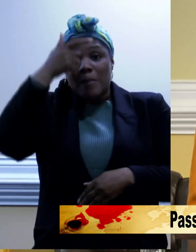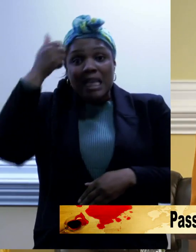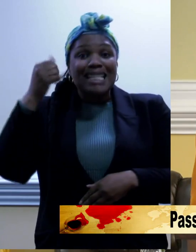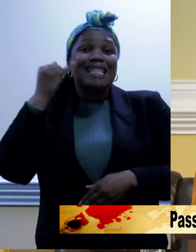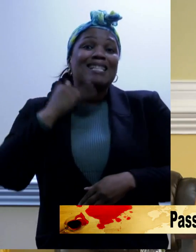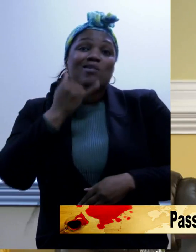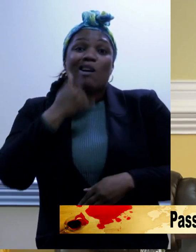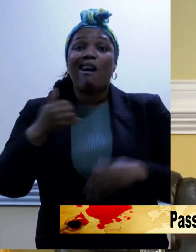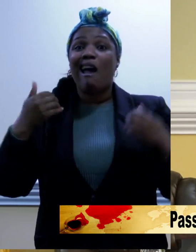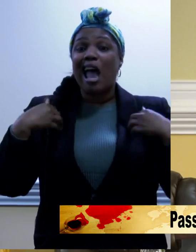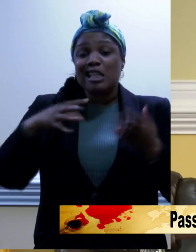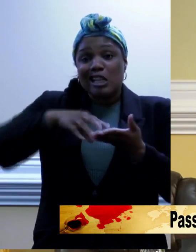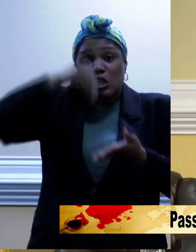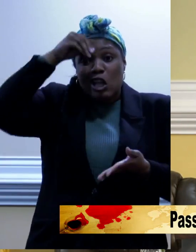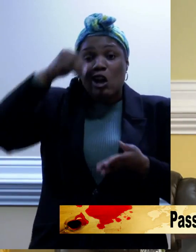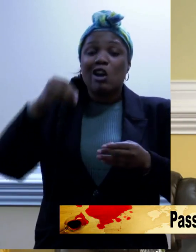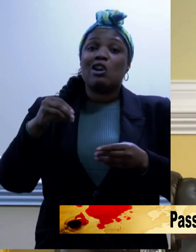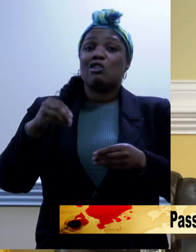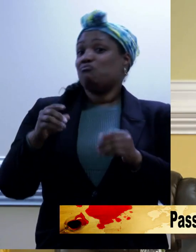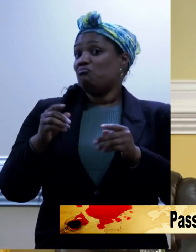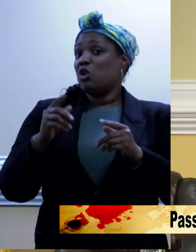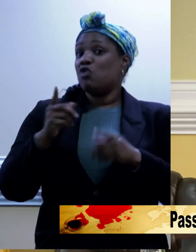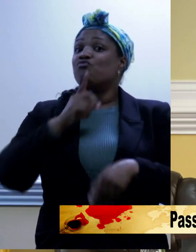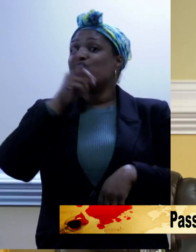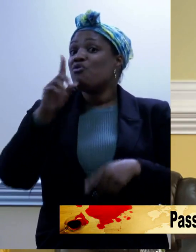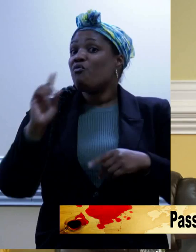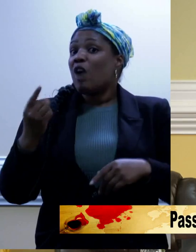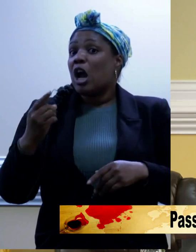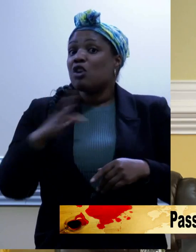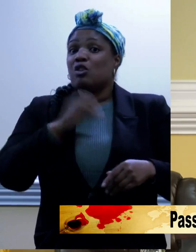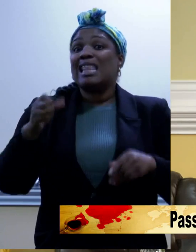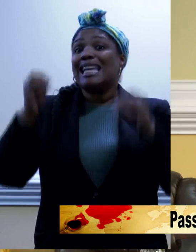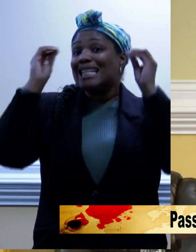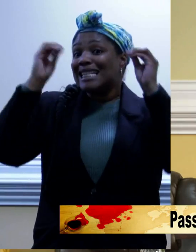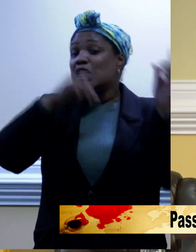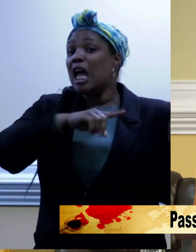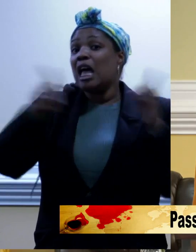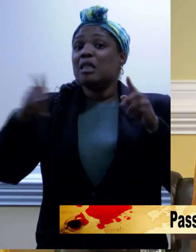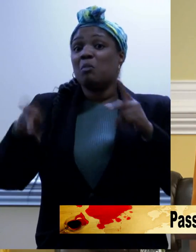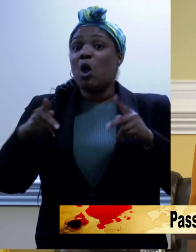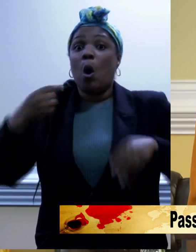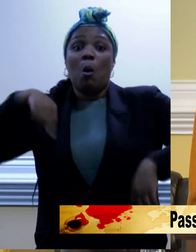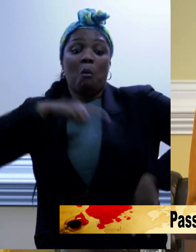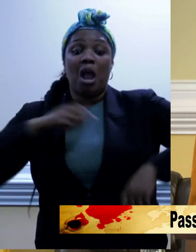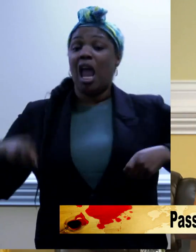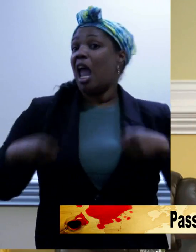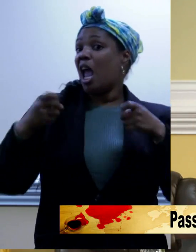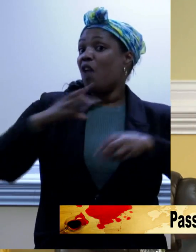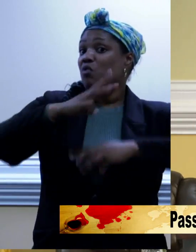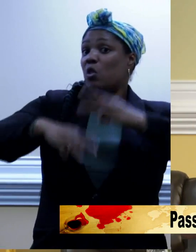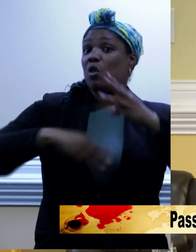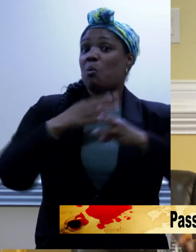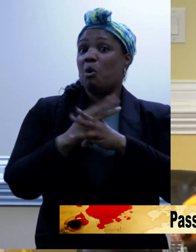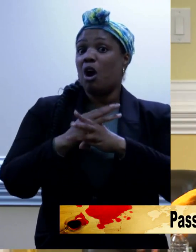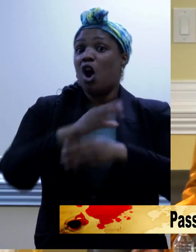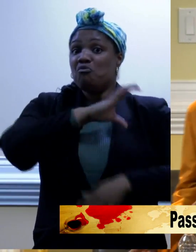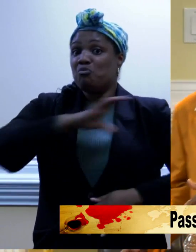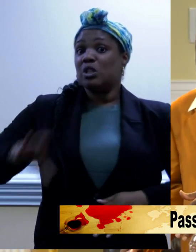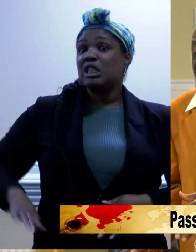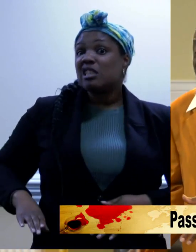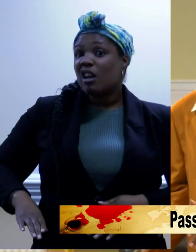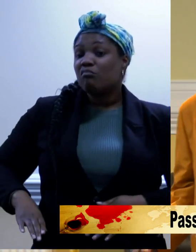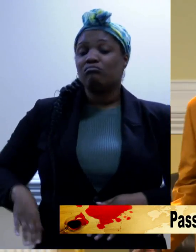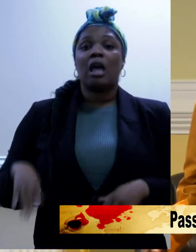world straight. We are the original Christian. Yes, we gave the world Christianity. That's why we know that what is